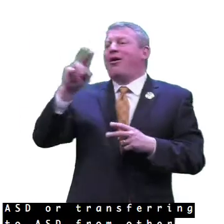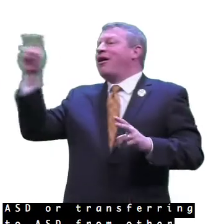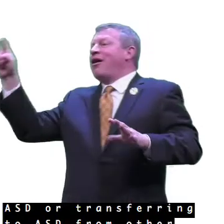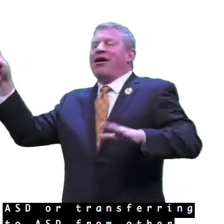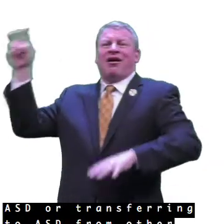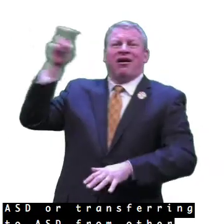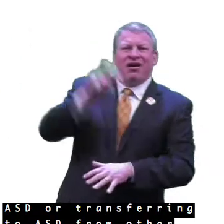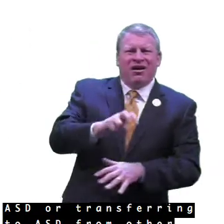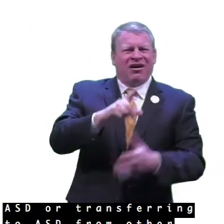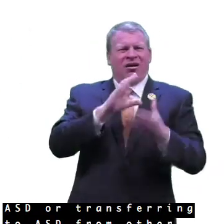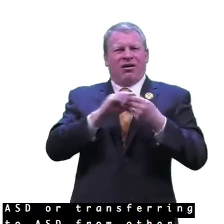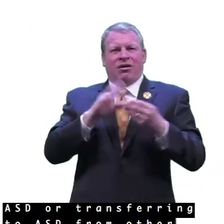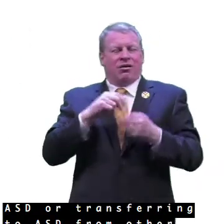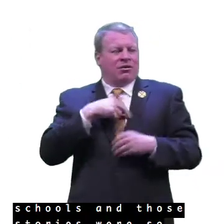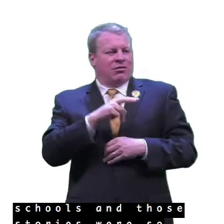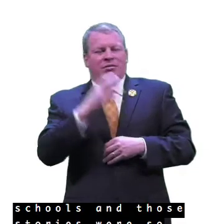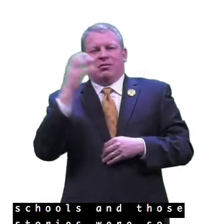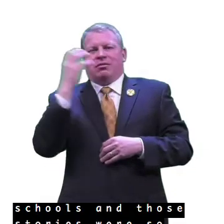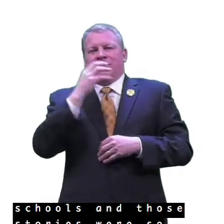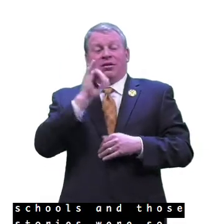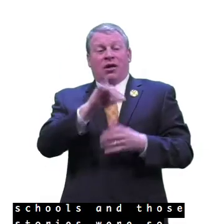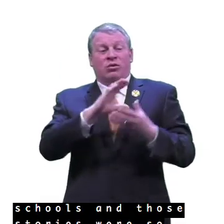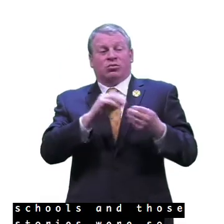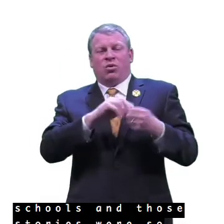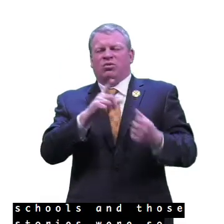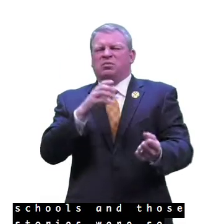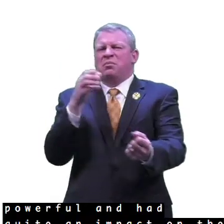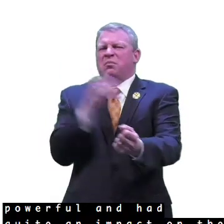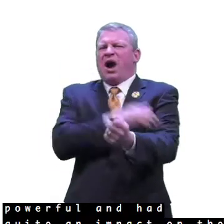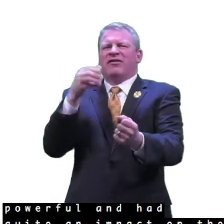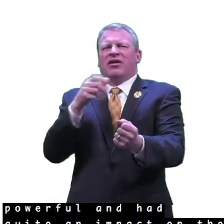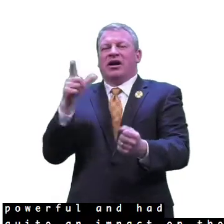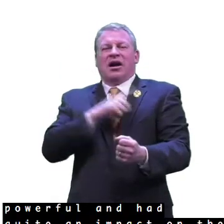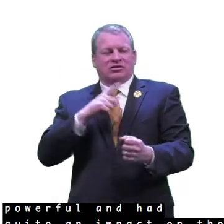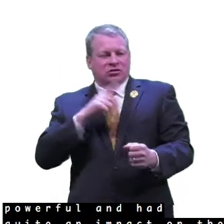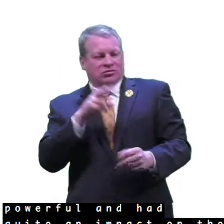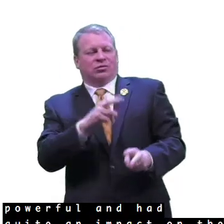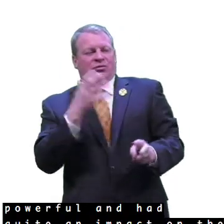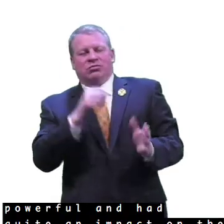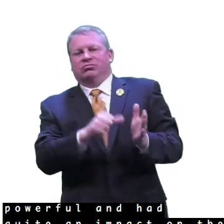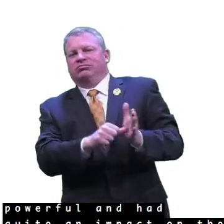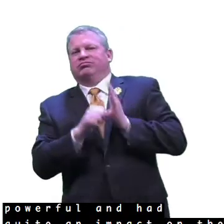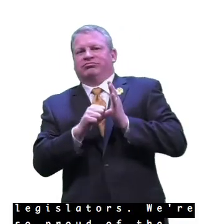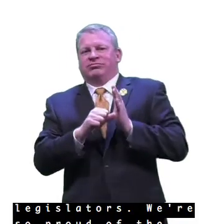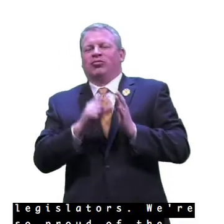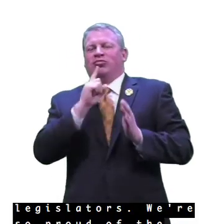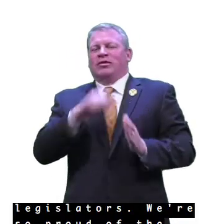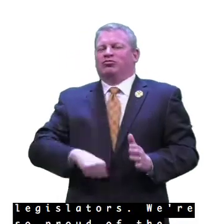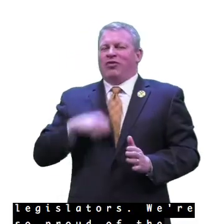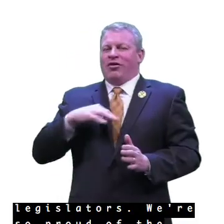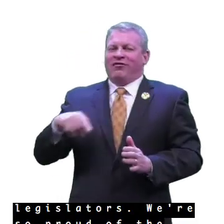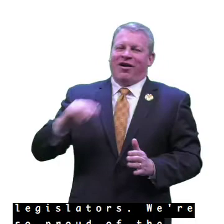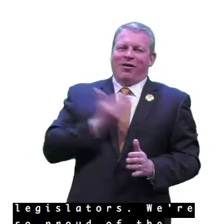or transferring to ASD from other schools, and those stories were so powerful and had quite an impact on the legislators. We're so proud